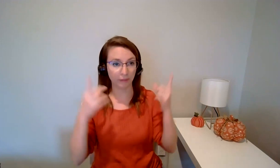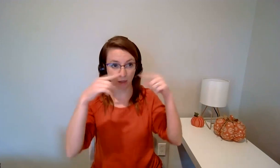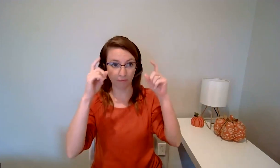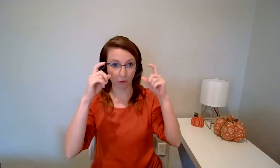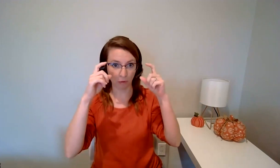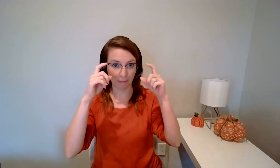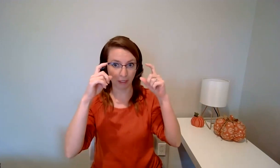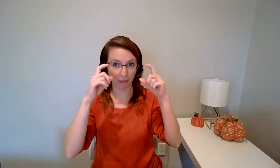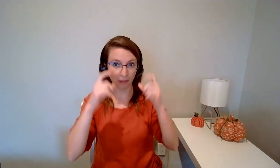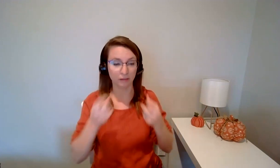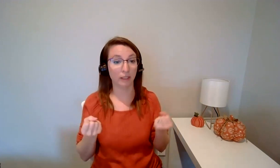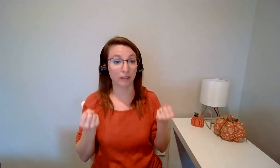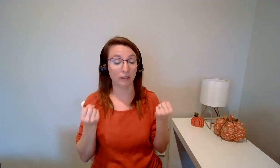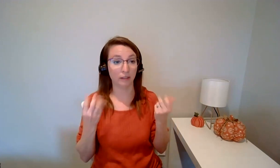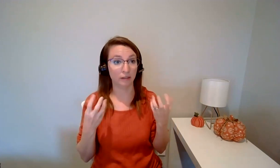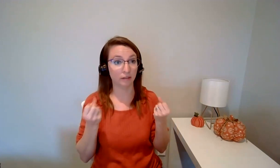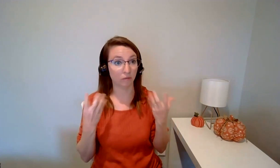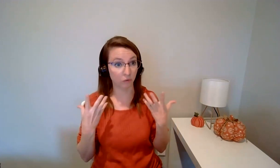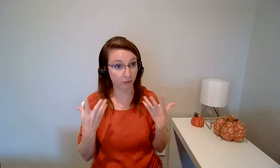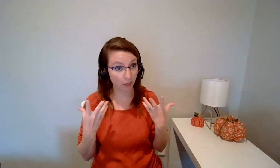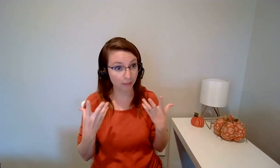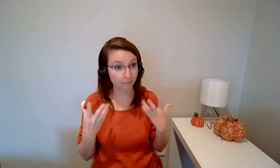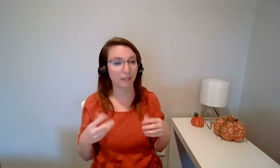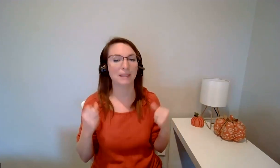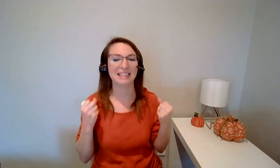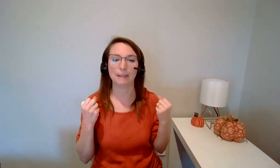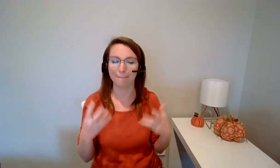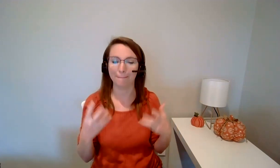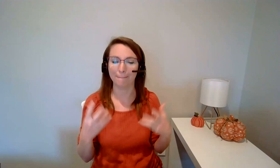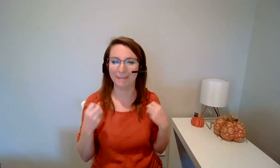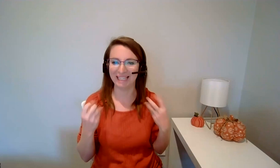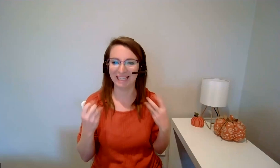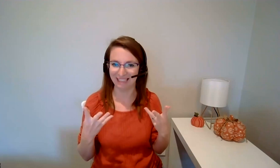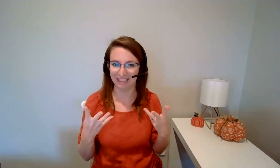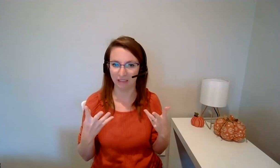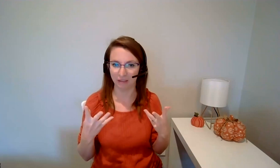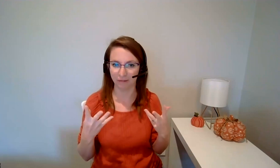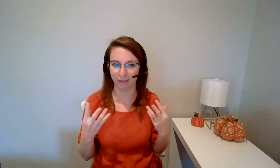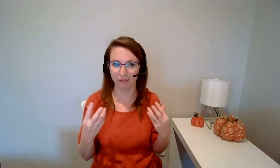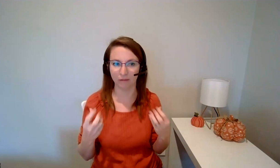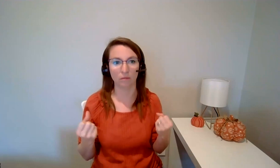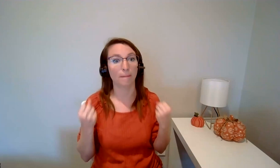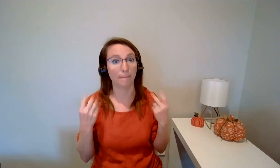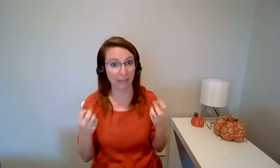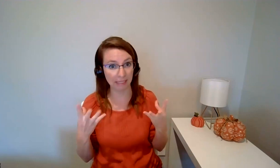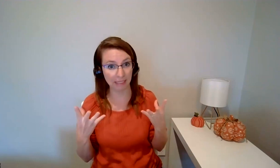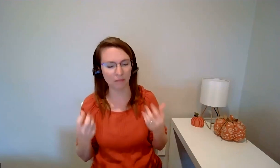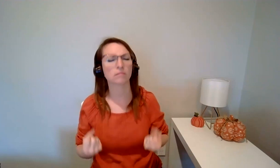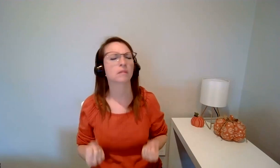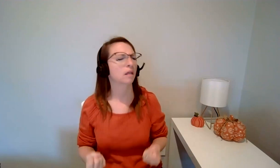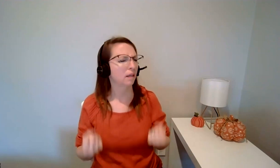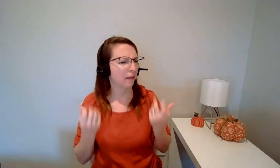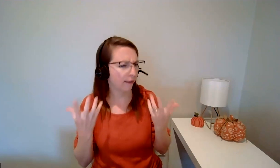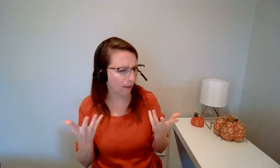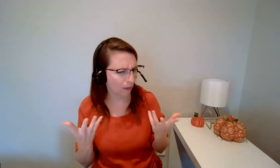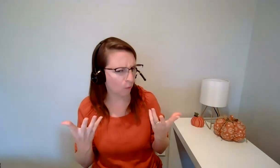without furrowing my eyebrows and I did this several times, that means many. Okay, so many, how